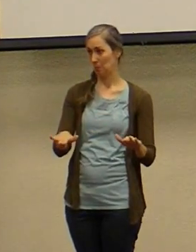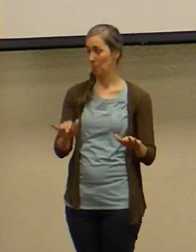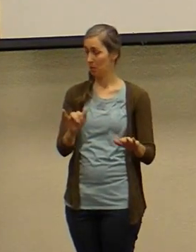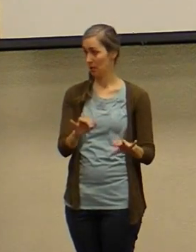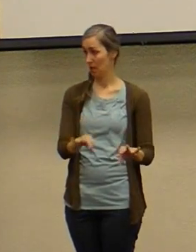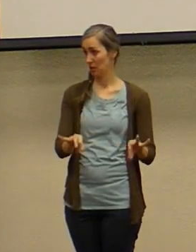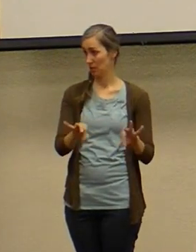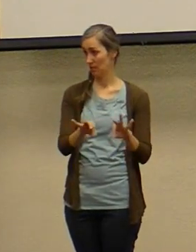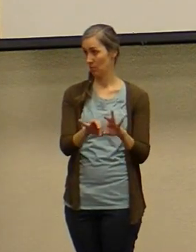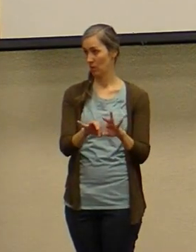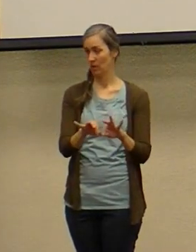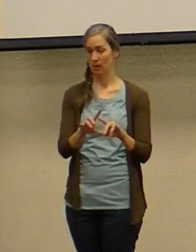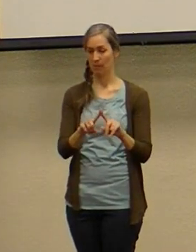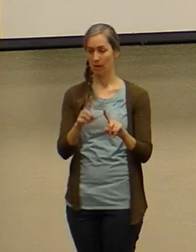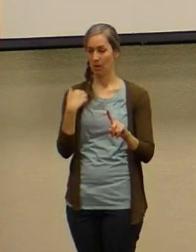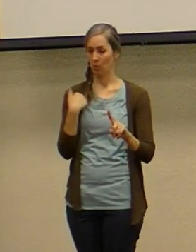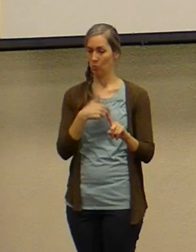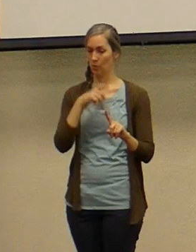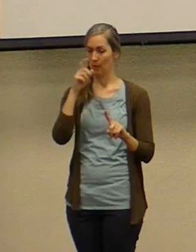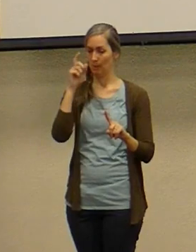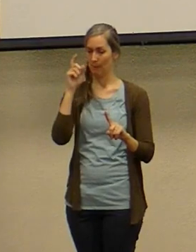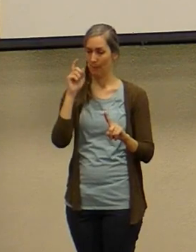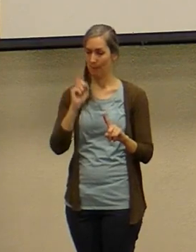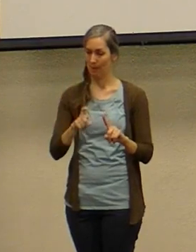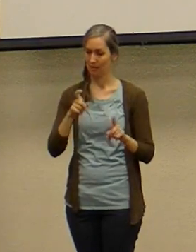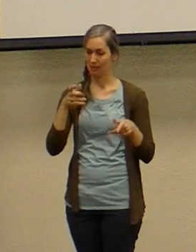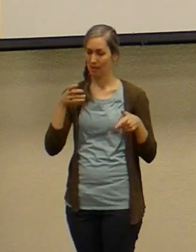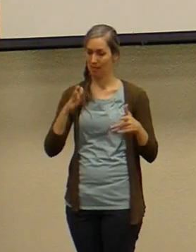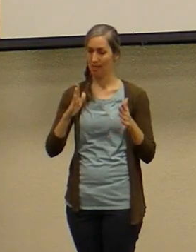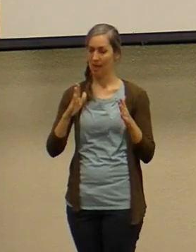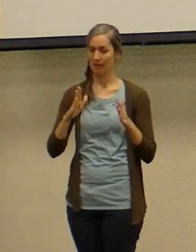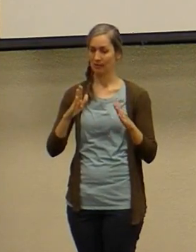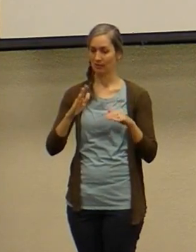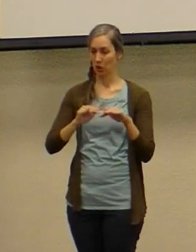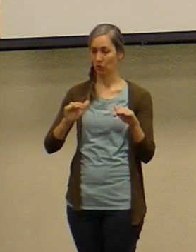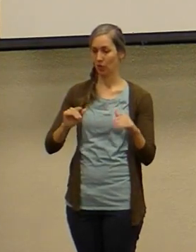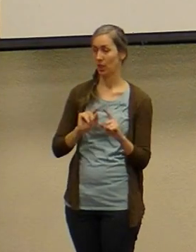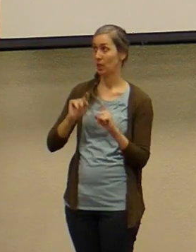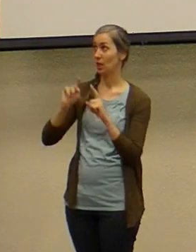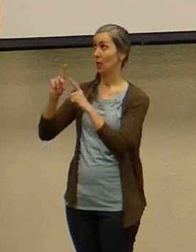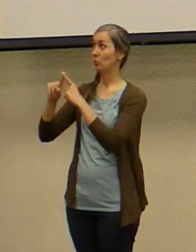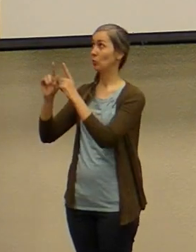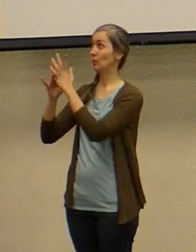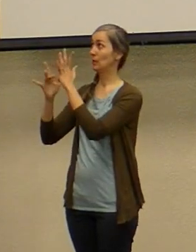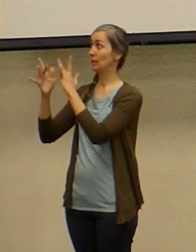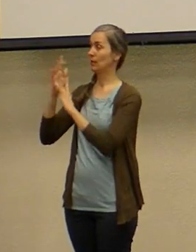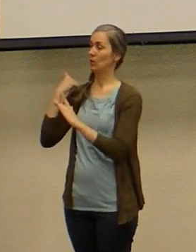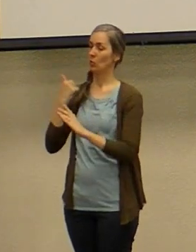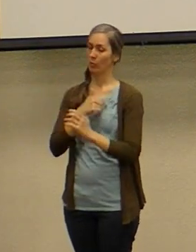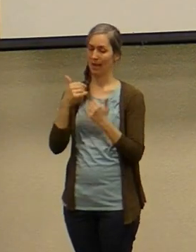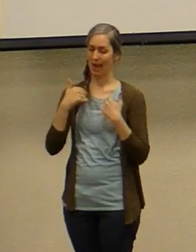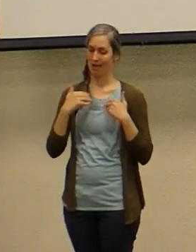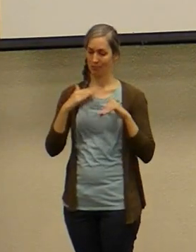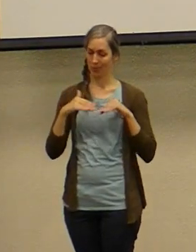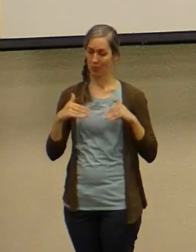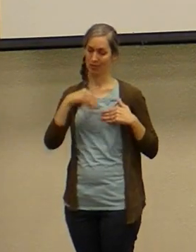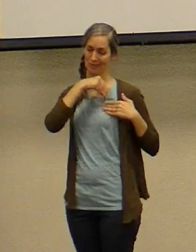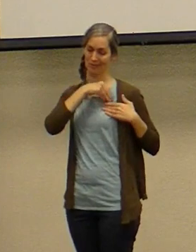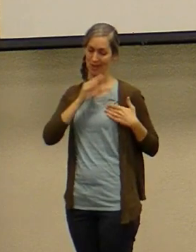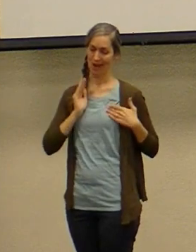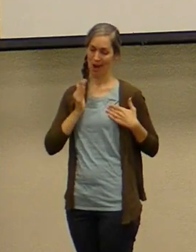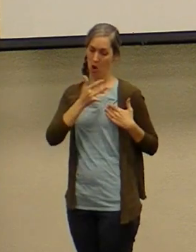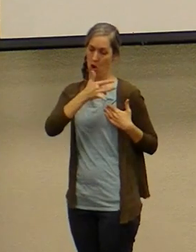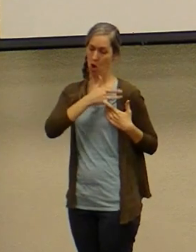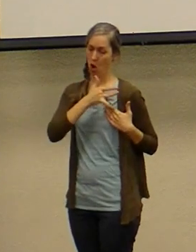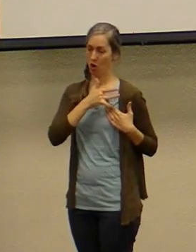children come to Jesus must include the child still dwelling in the hearts of men and women the core level questions of belonging value